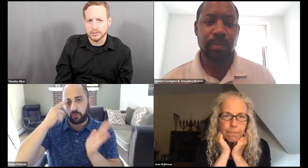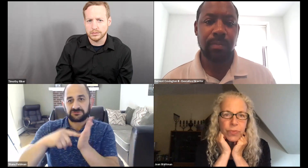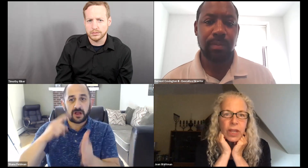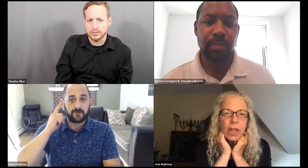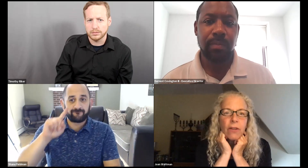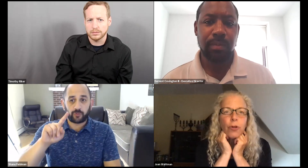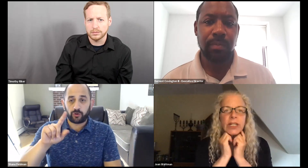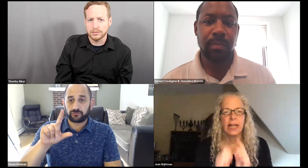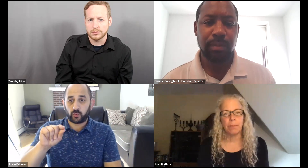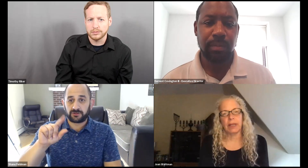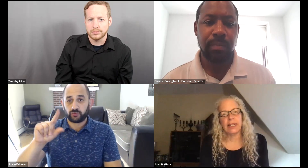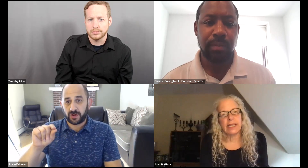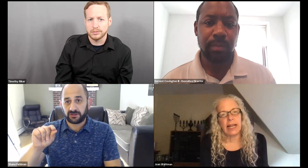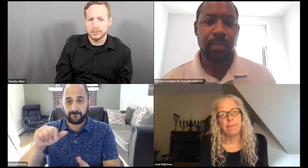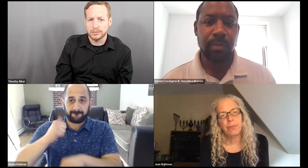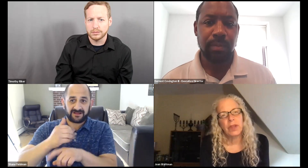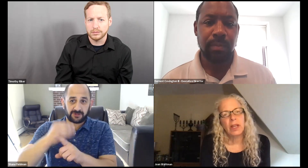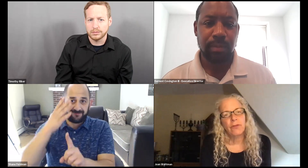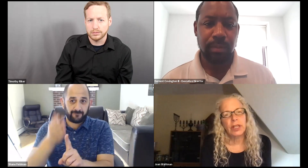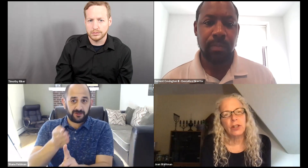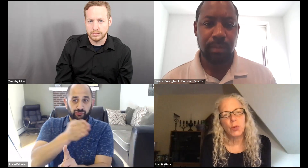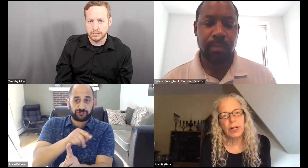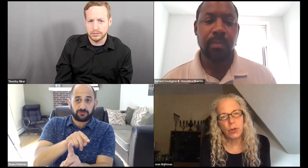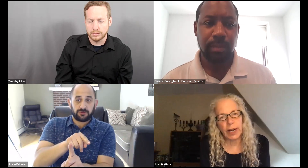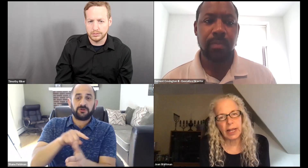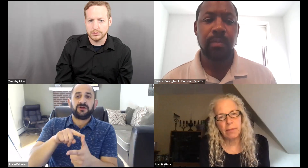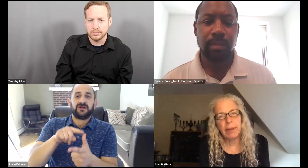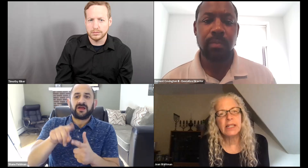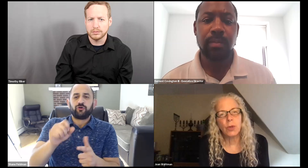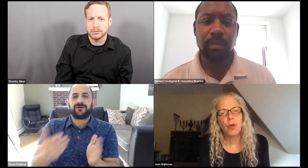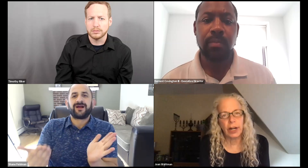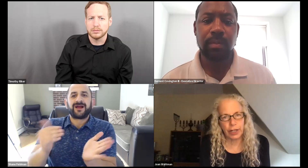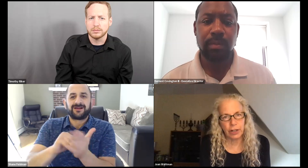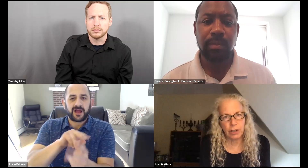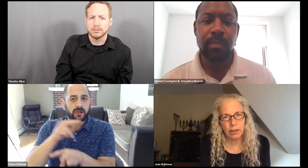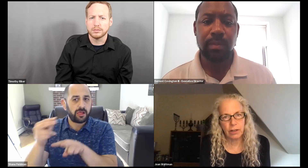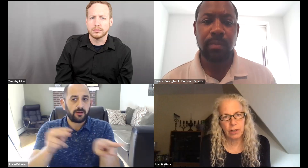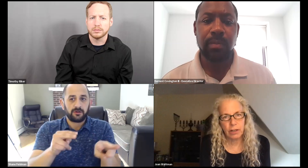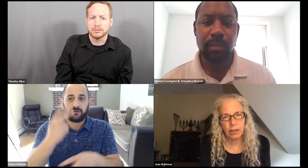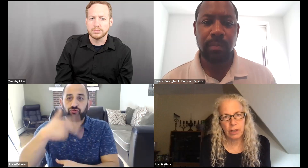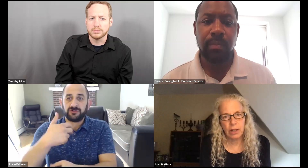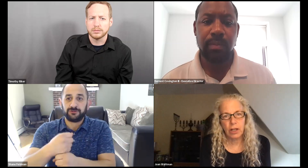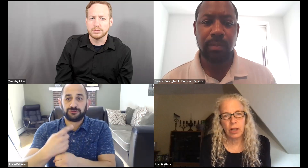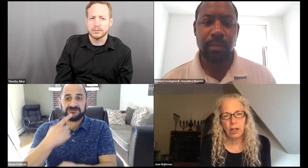benchmarks. For example, let's say for the year 2020, based on the prior year,